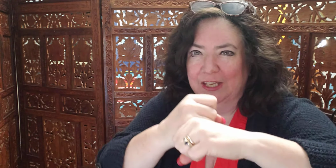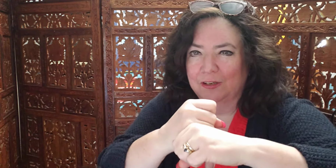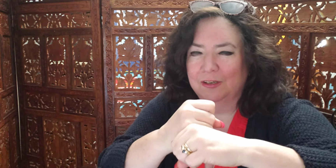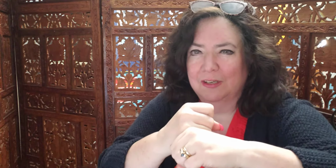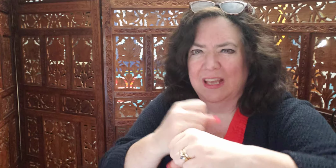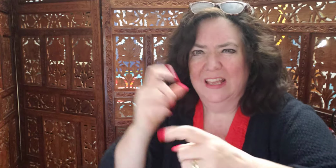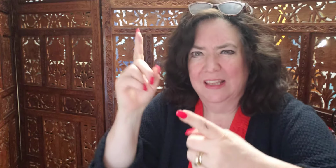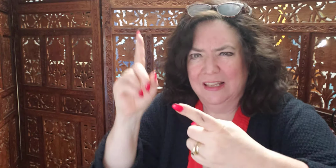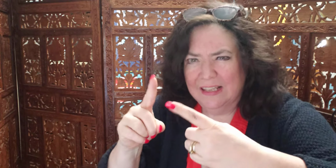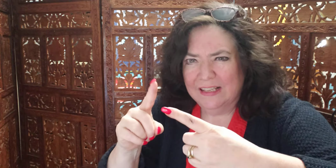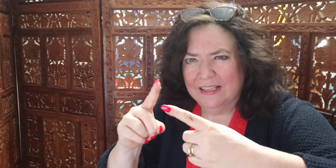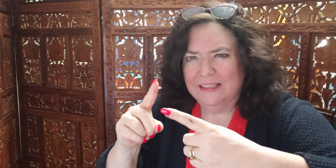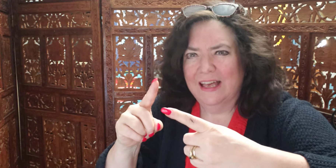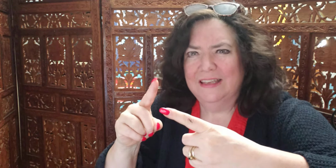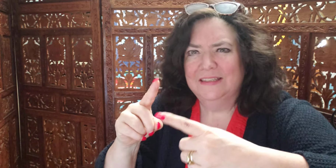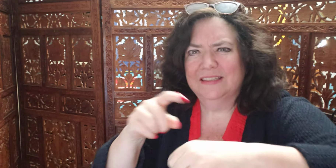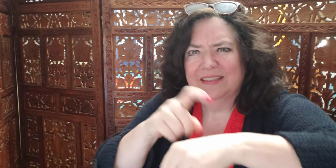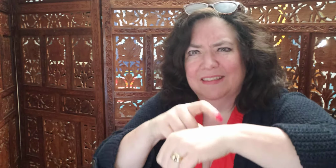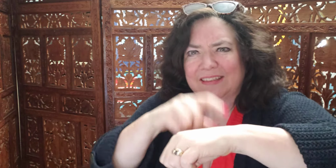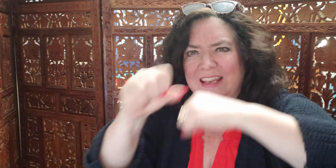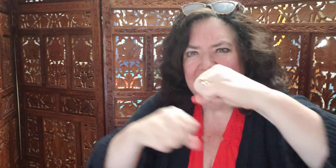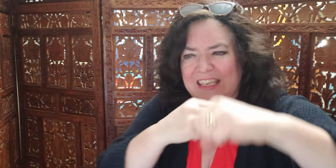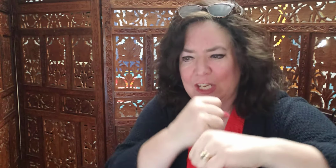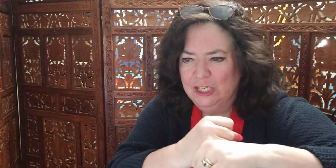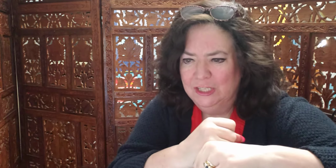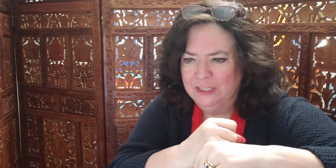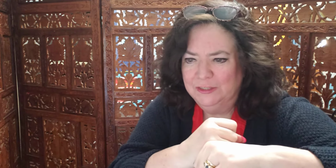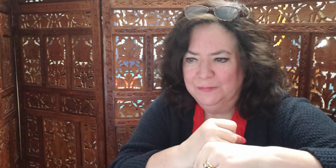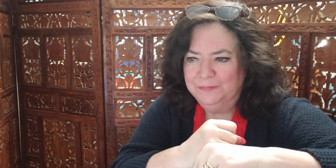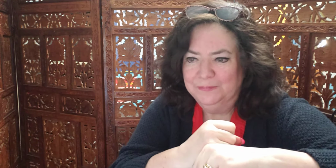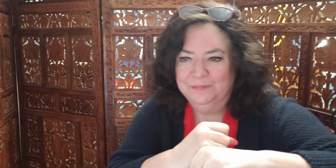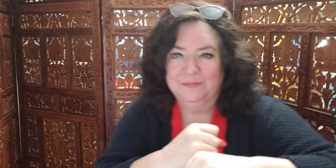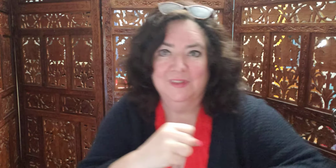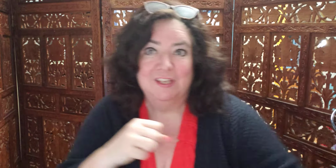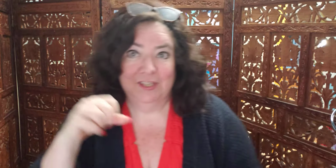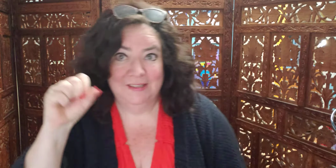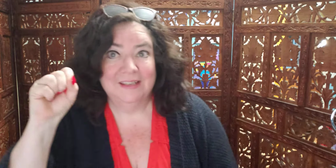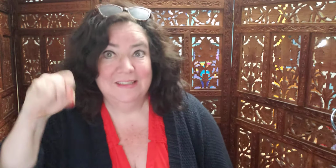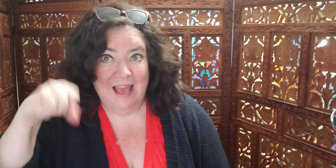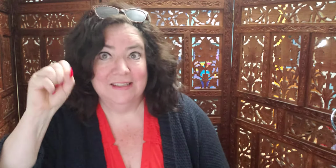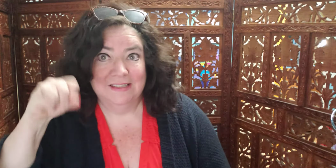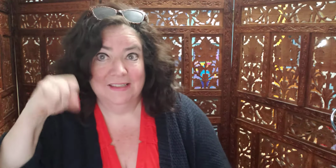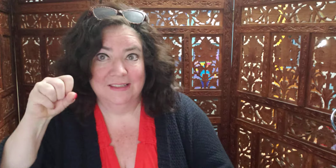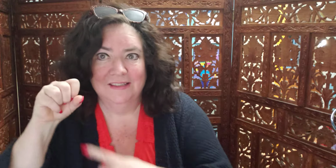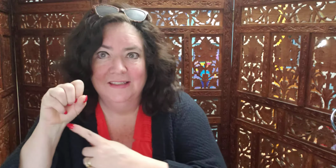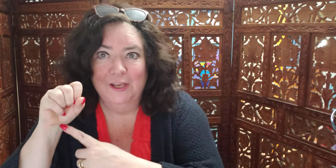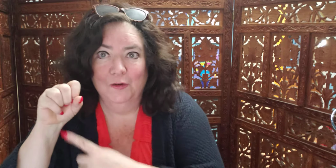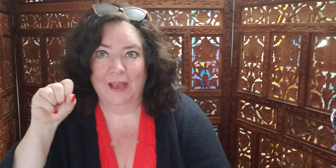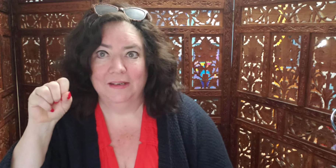year? Less than a year? She says, yes. This is like your head